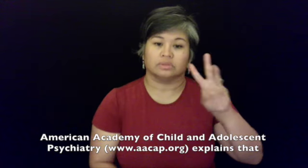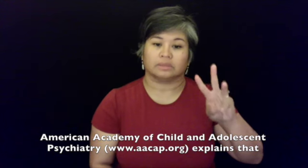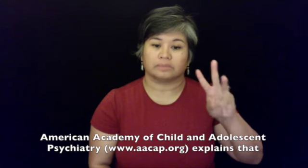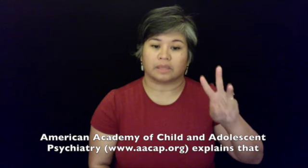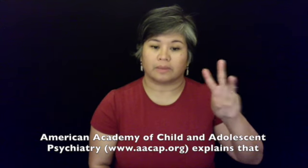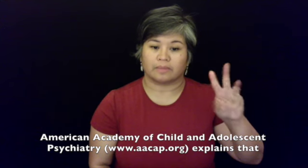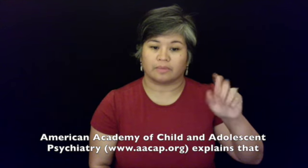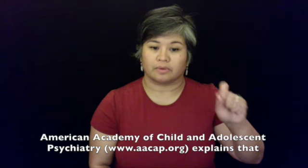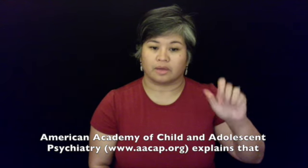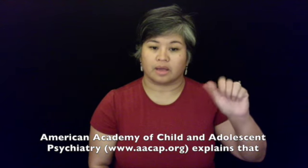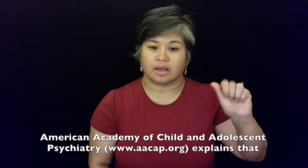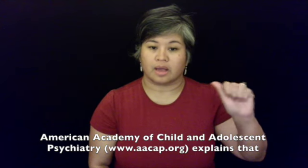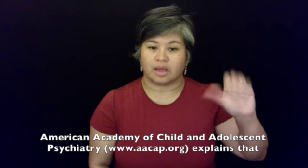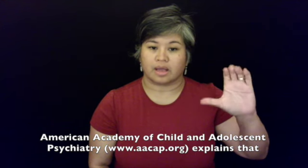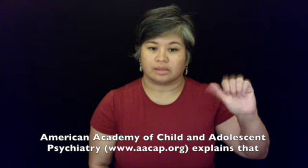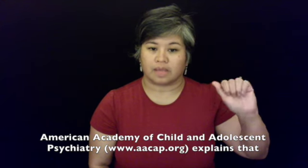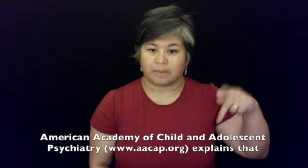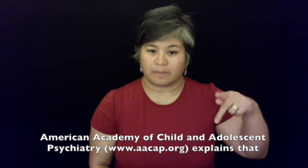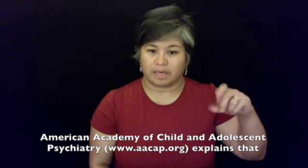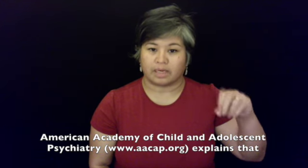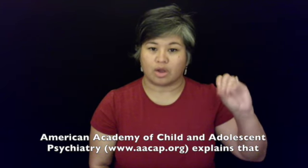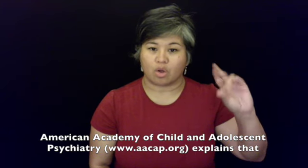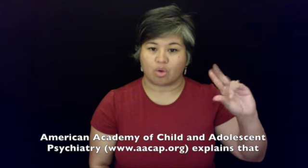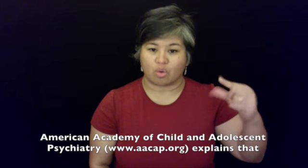www.aacap.org, explains that